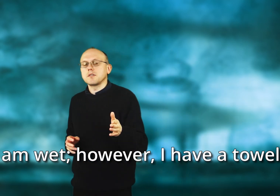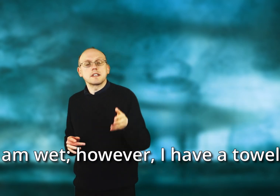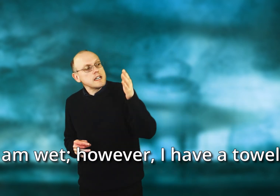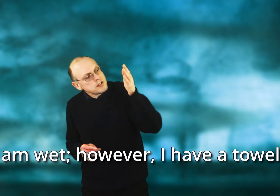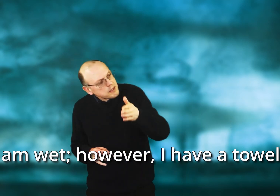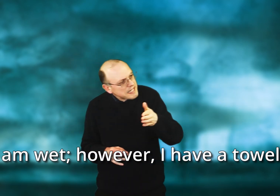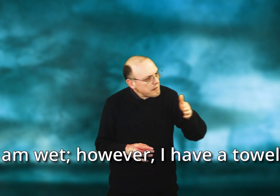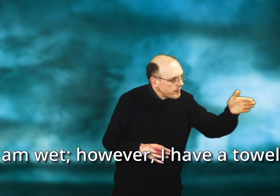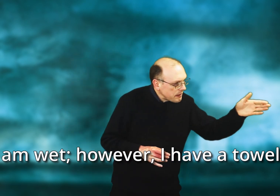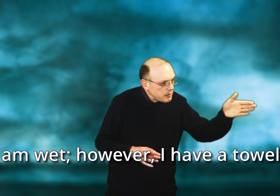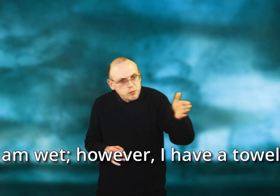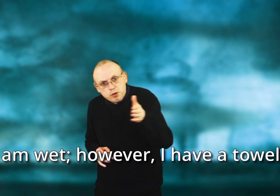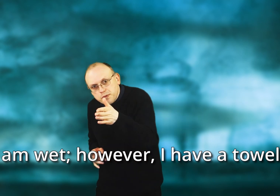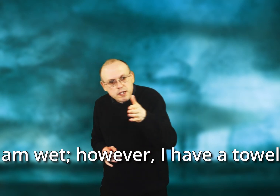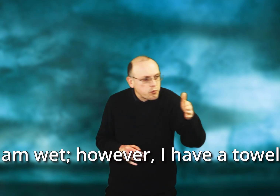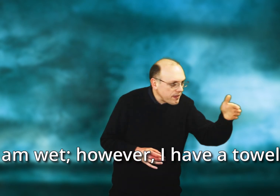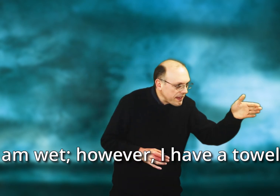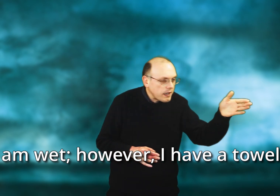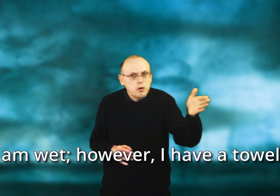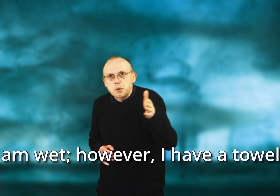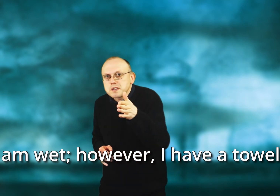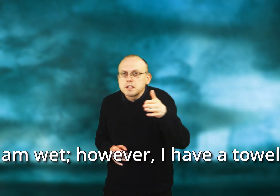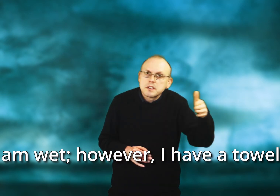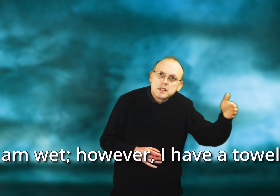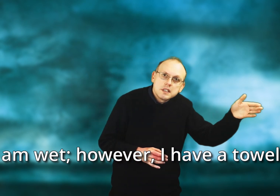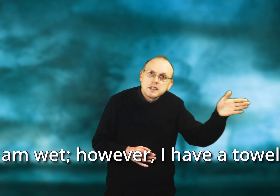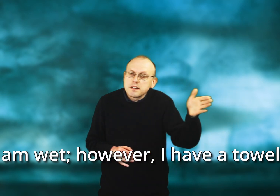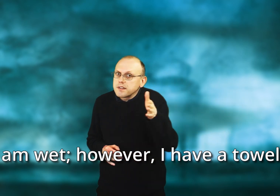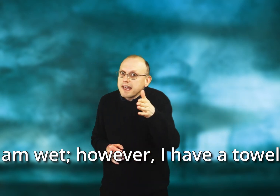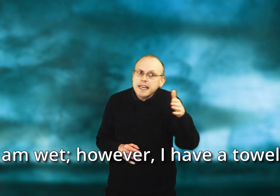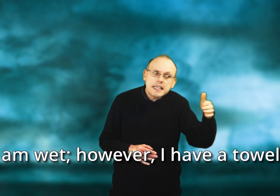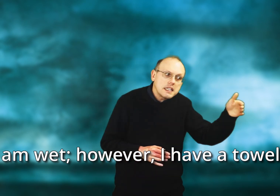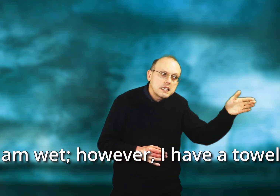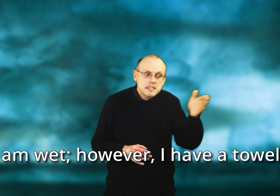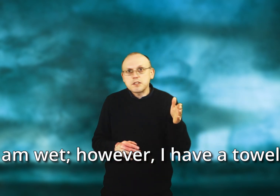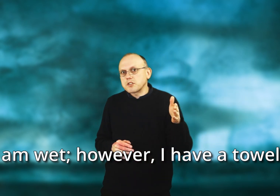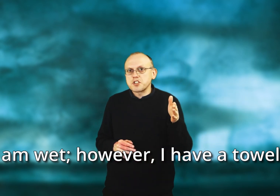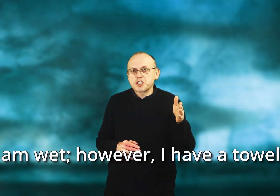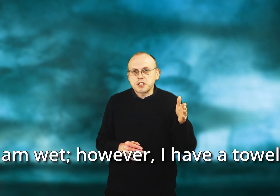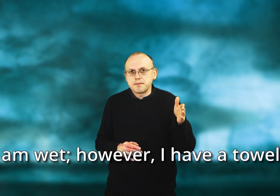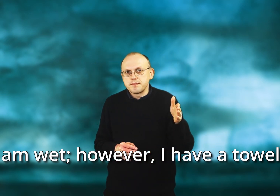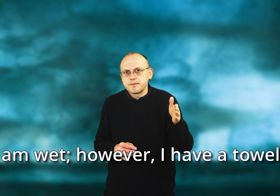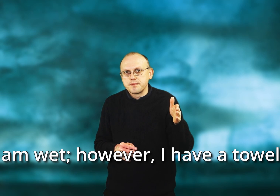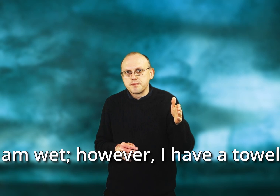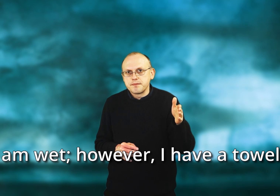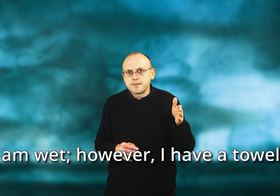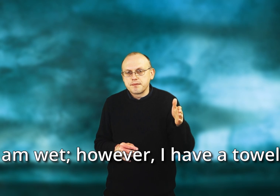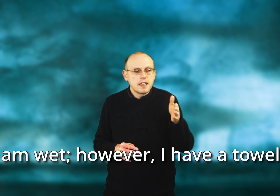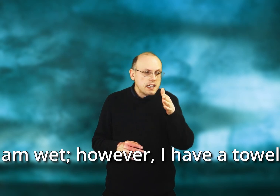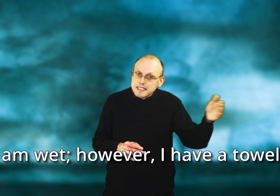So because however can be moved within that clause, then it's not a conjunction. It is a